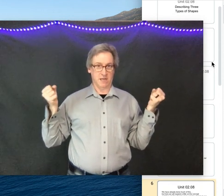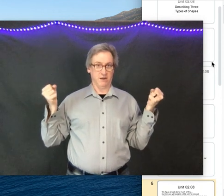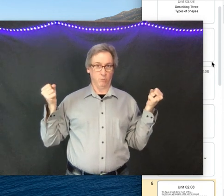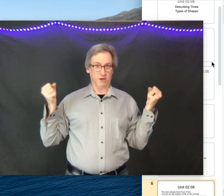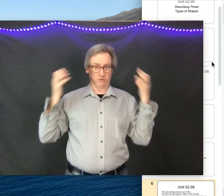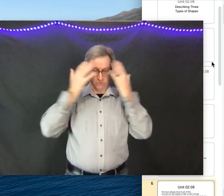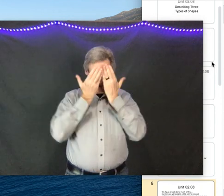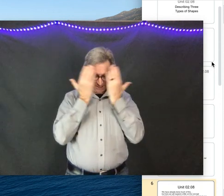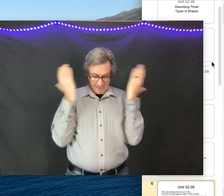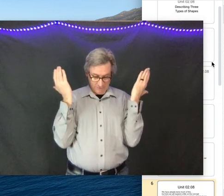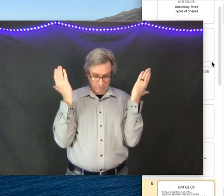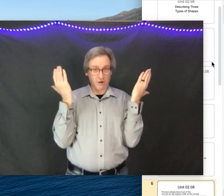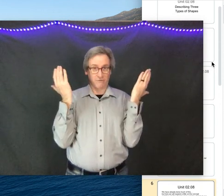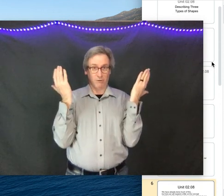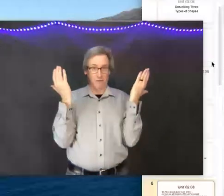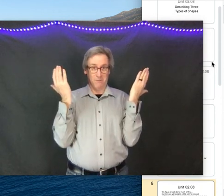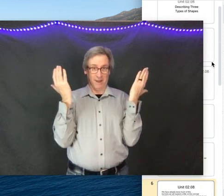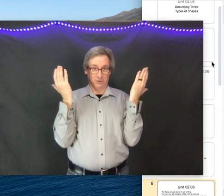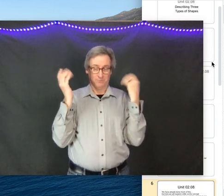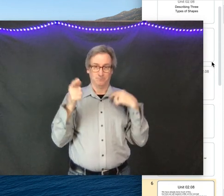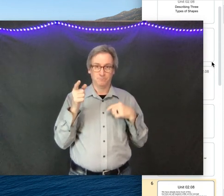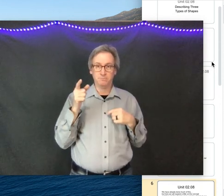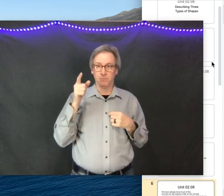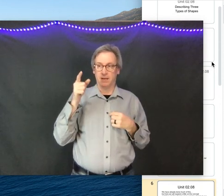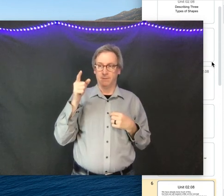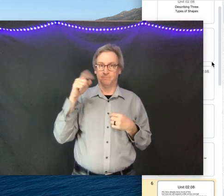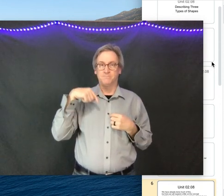want to sign, what you're seeing in front of you on the page.